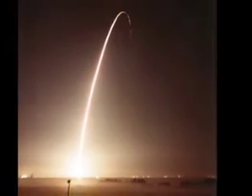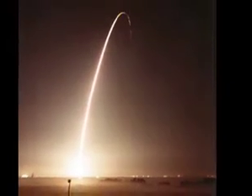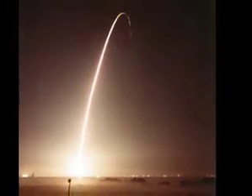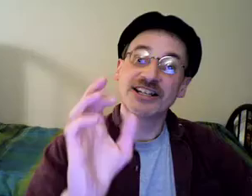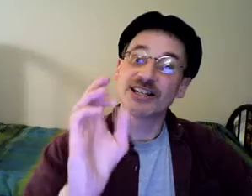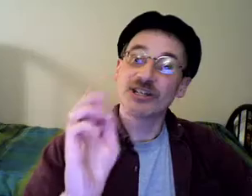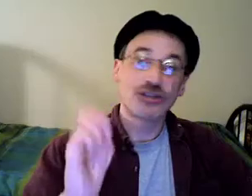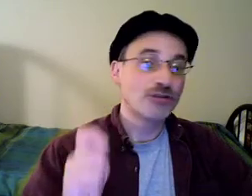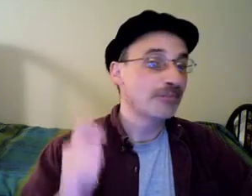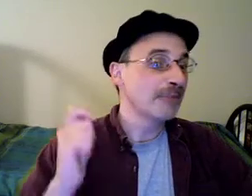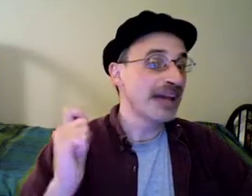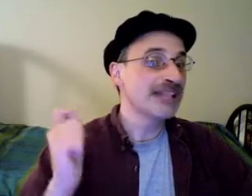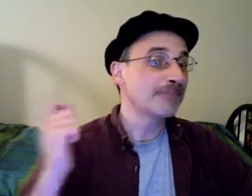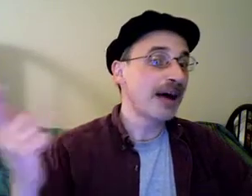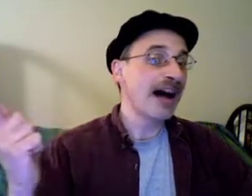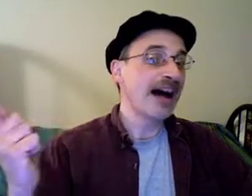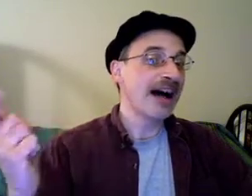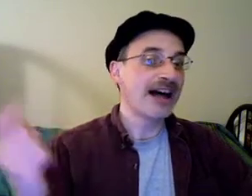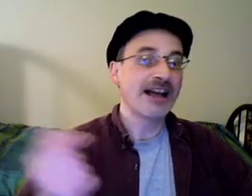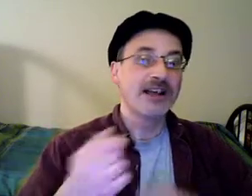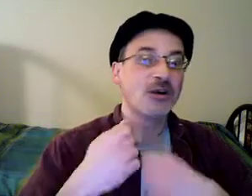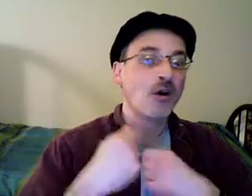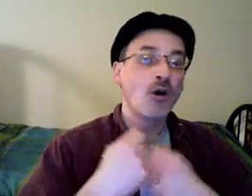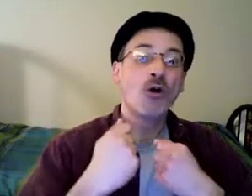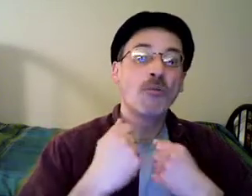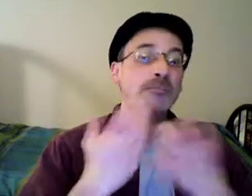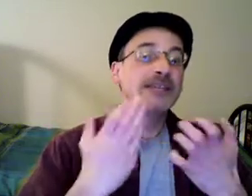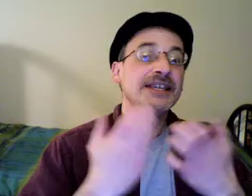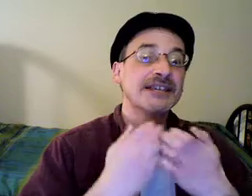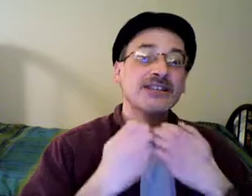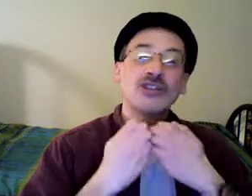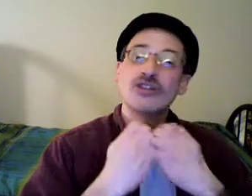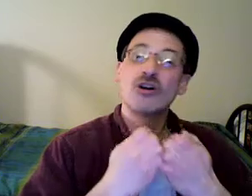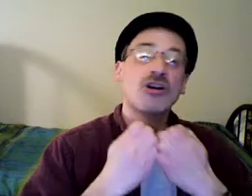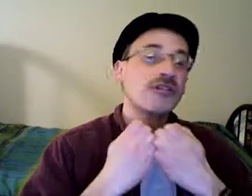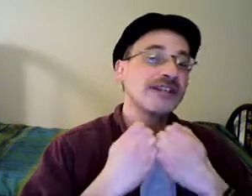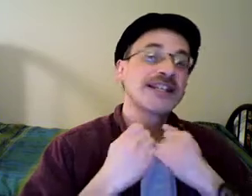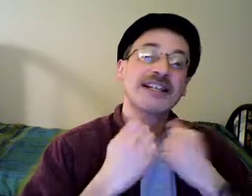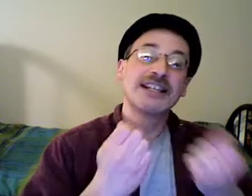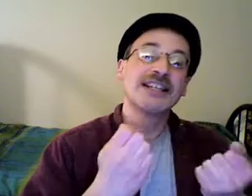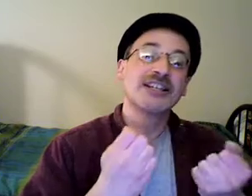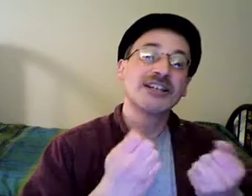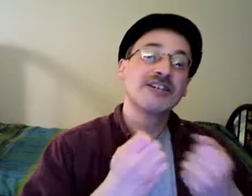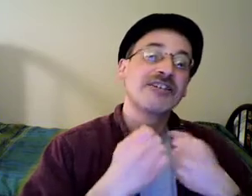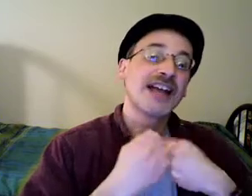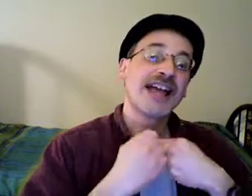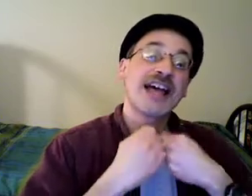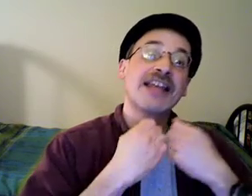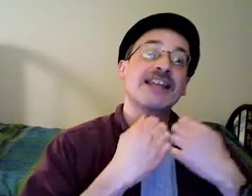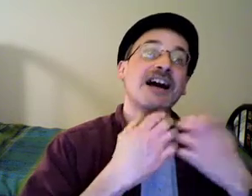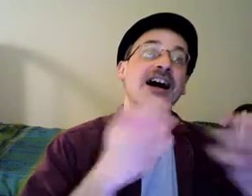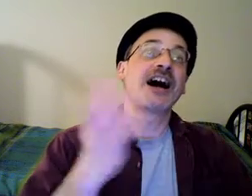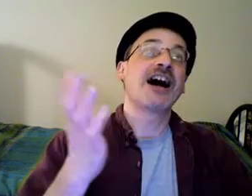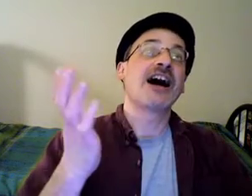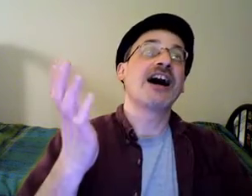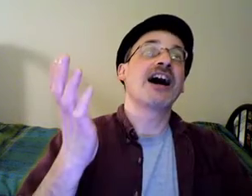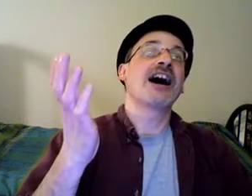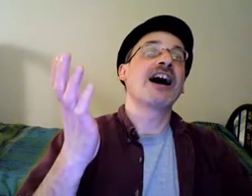and flash as you pass by. Oh, beacon soaring clear and